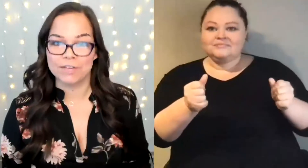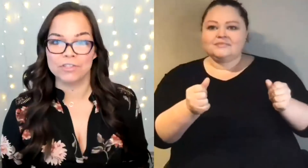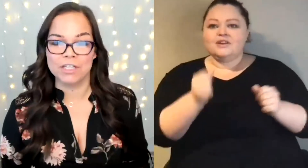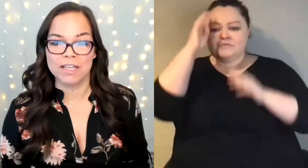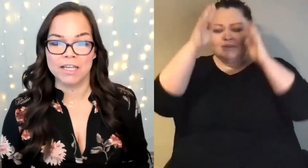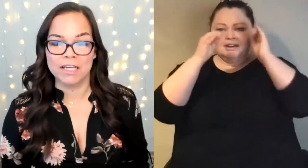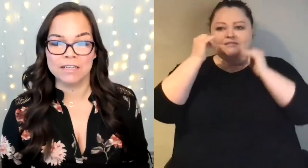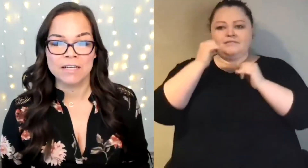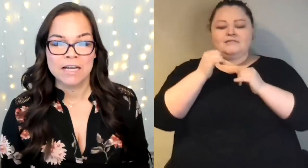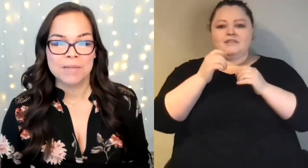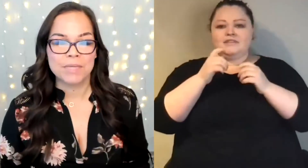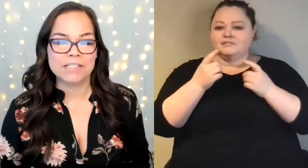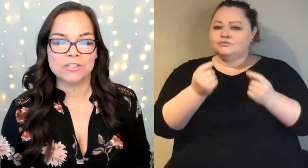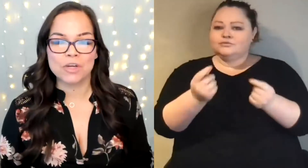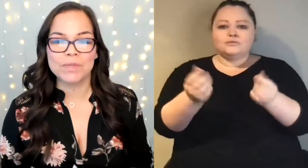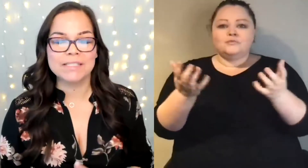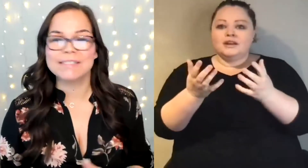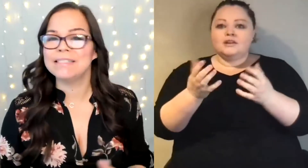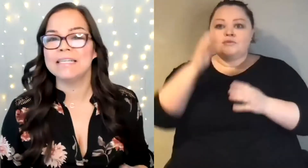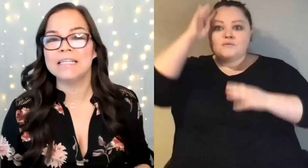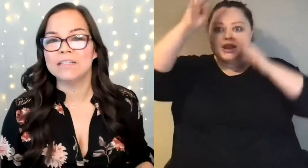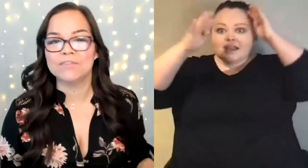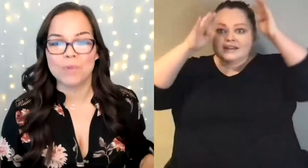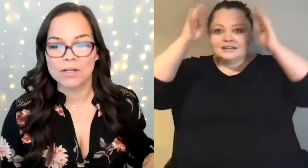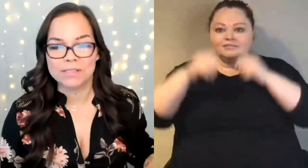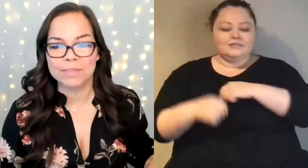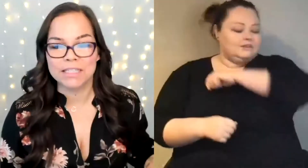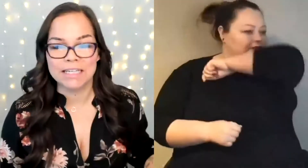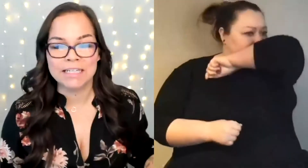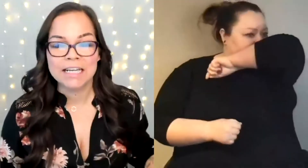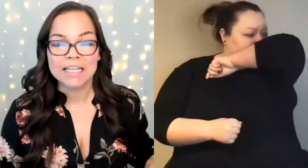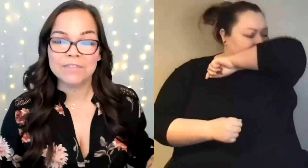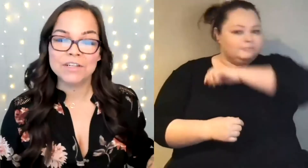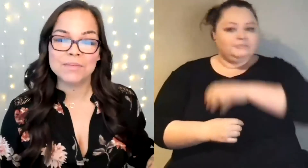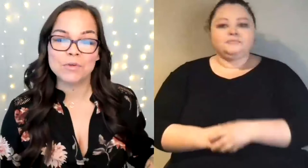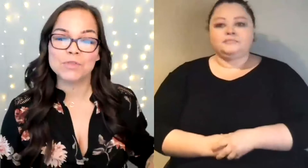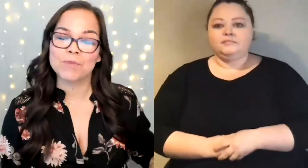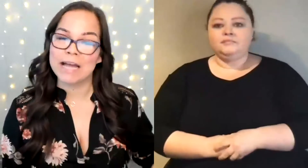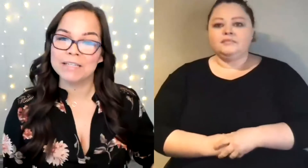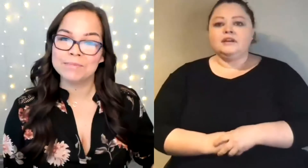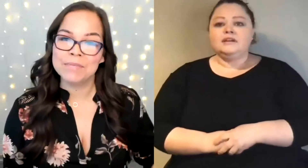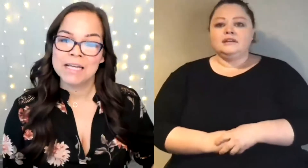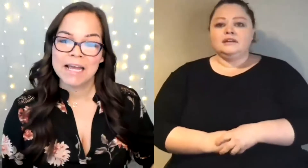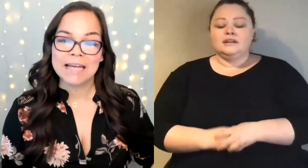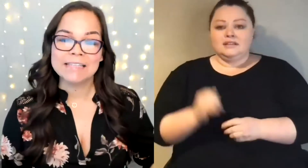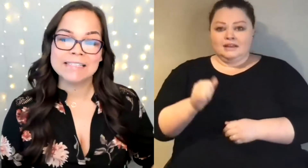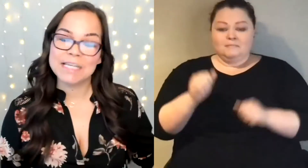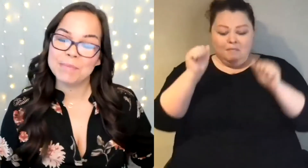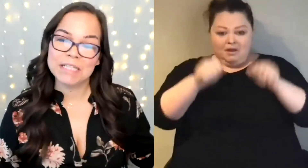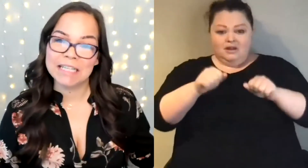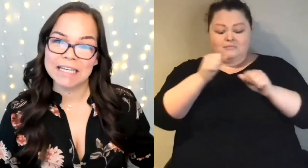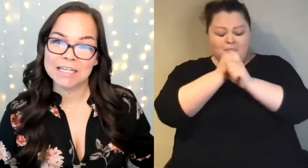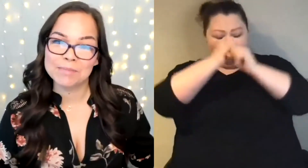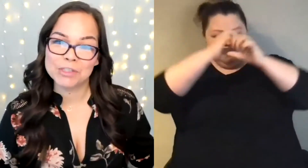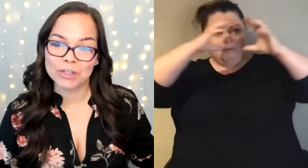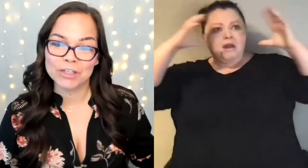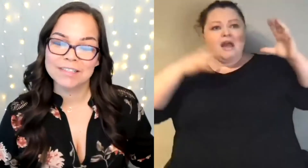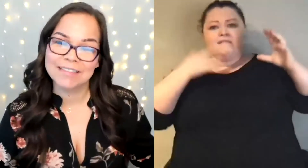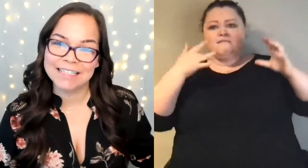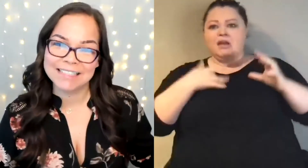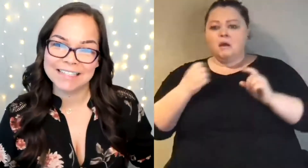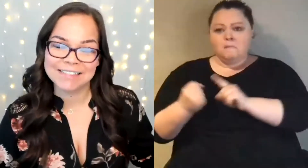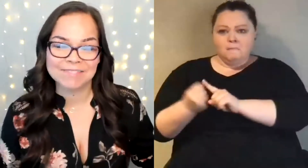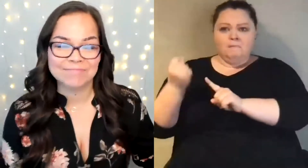encourage divergent thinking because there's always a seed of possibility, even in the most random and seemingly